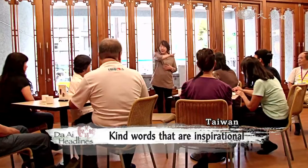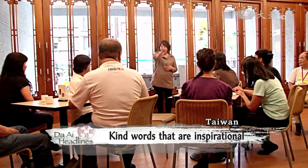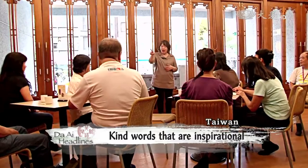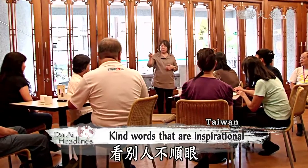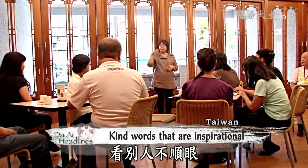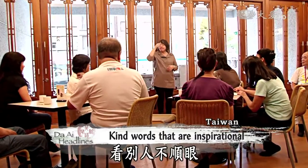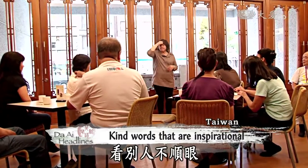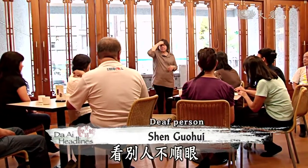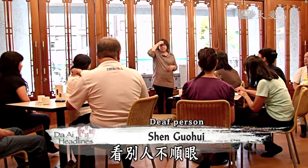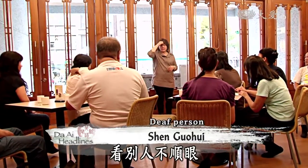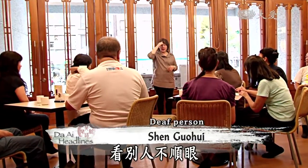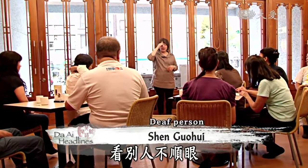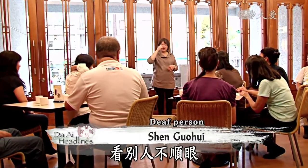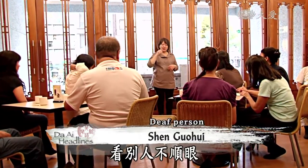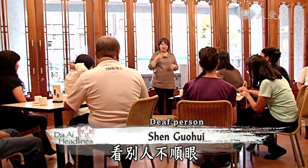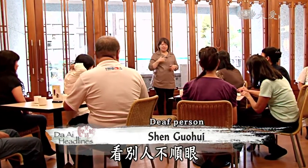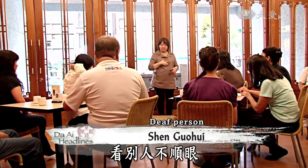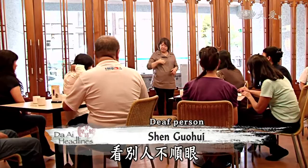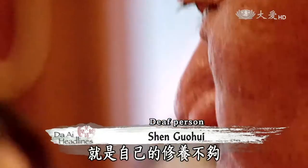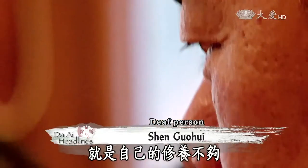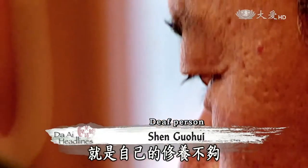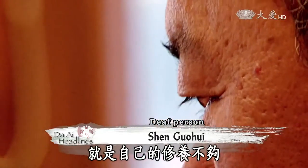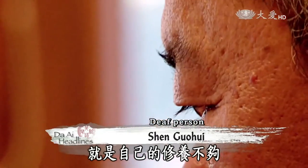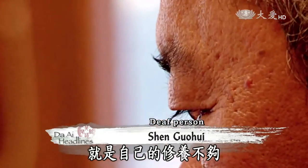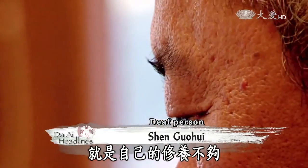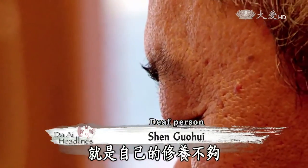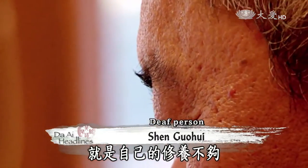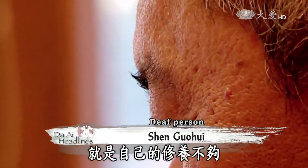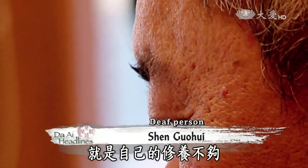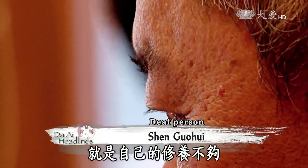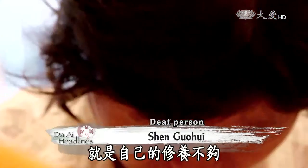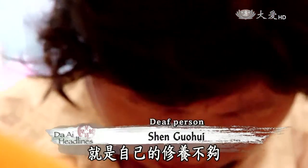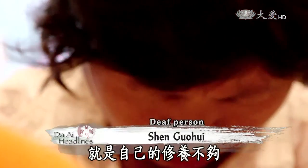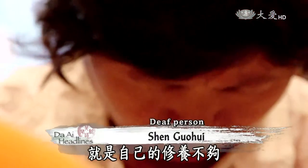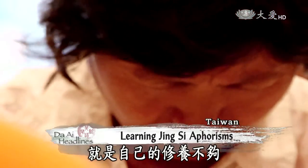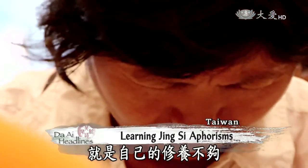One who constantly looks down on others reveals his lack of moral cultivation.